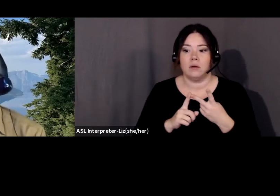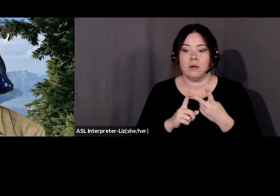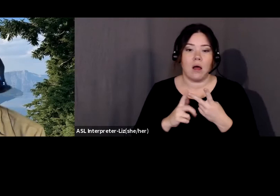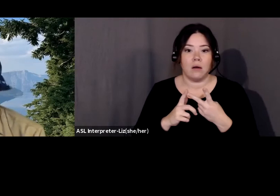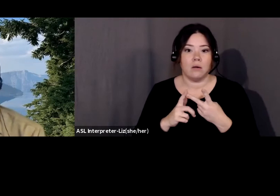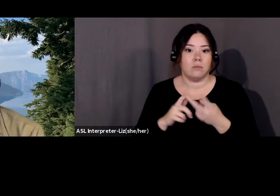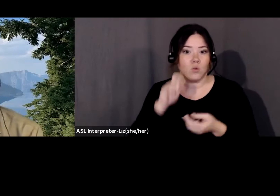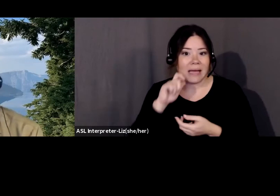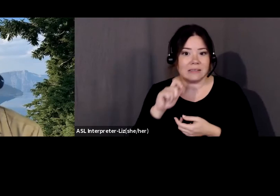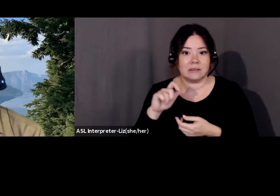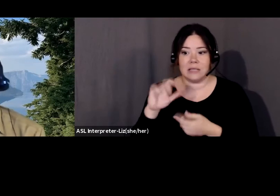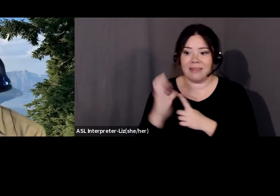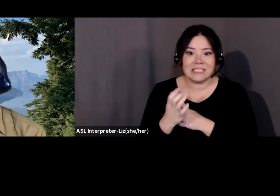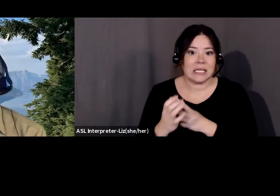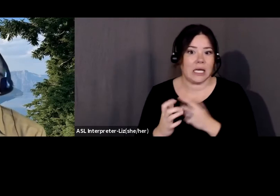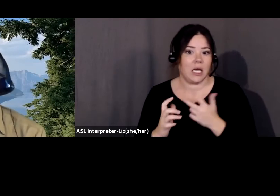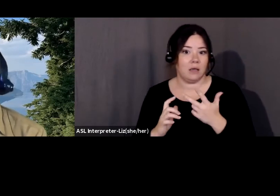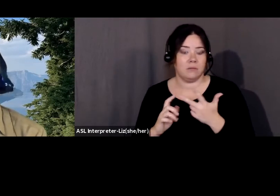race, ethnicity,